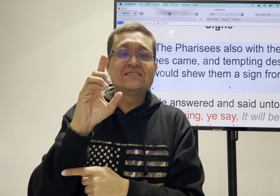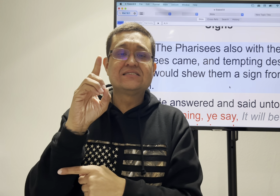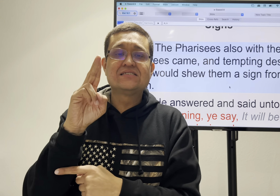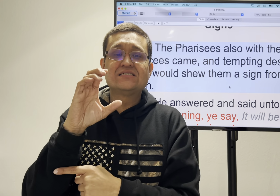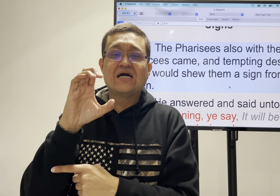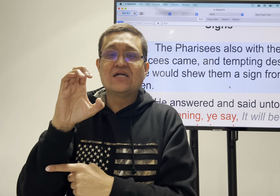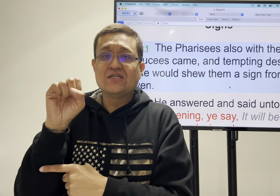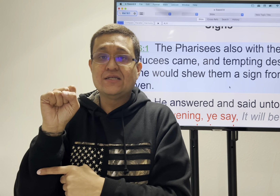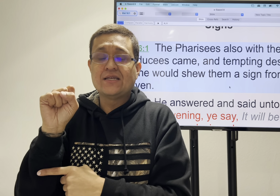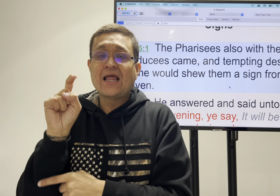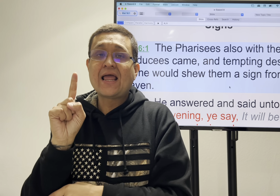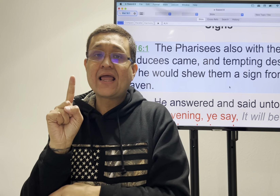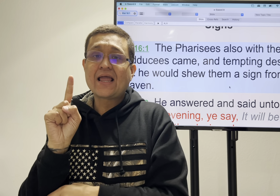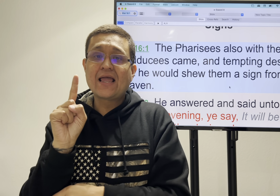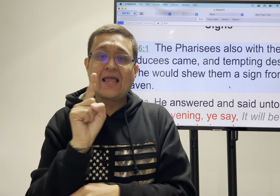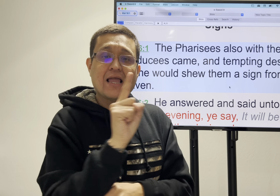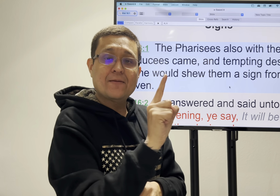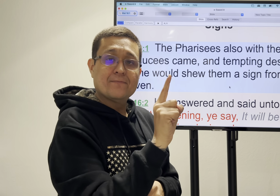the Sadducees came.